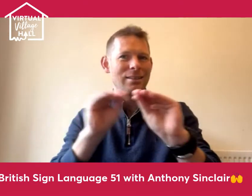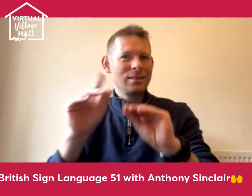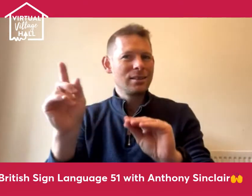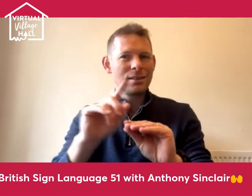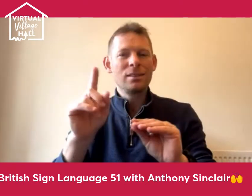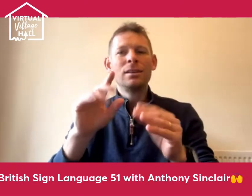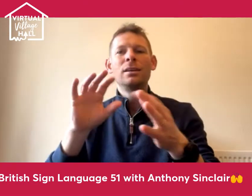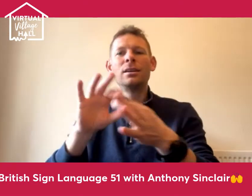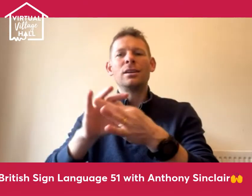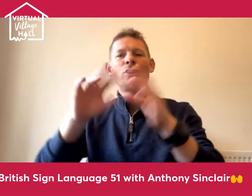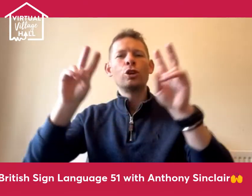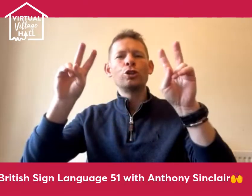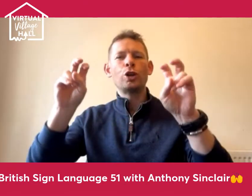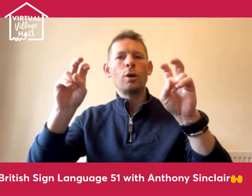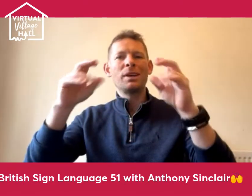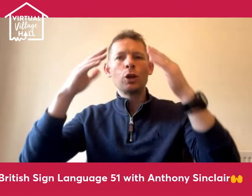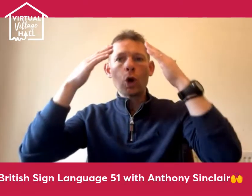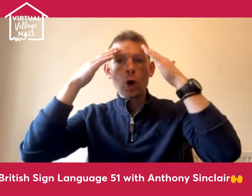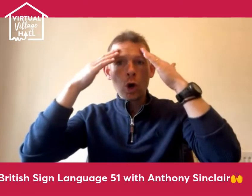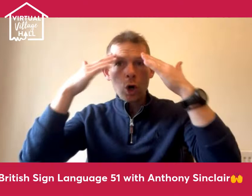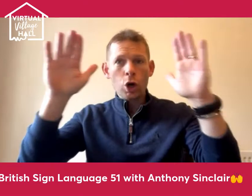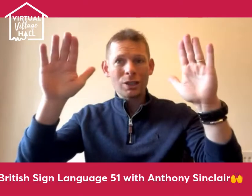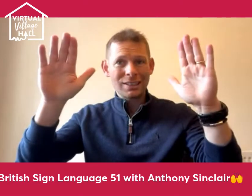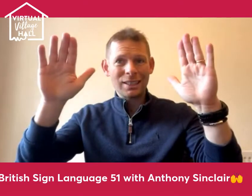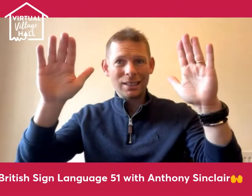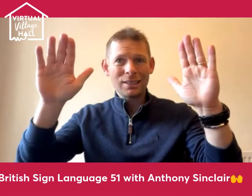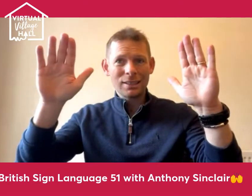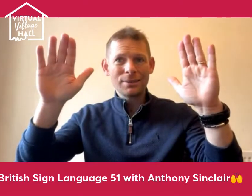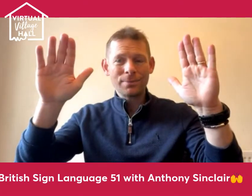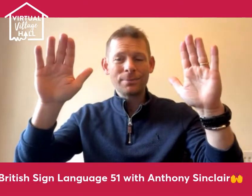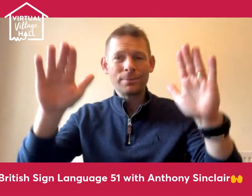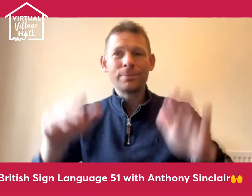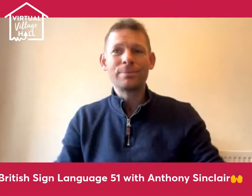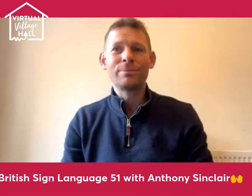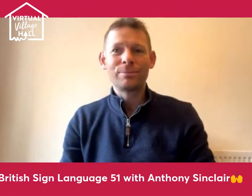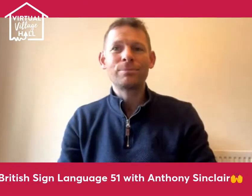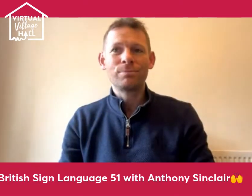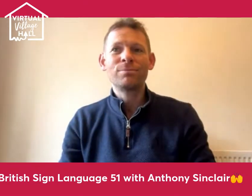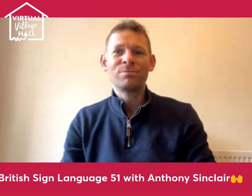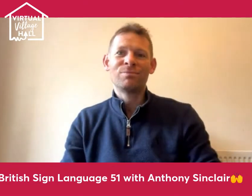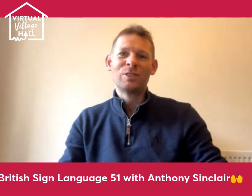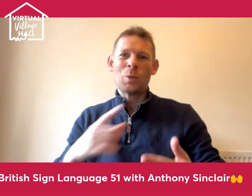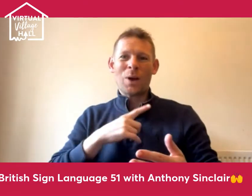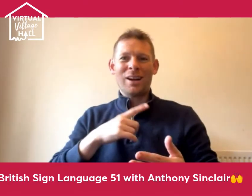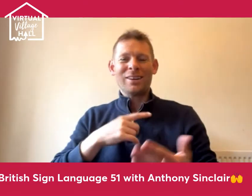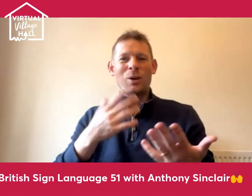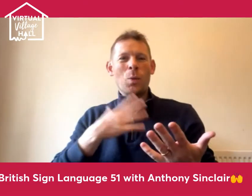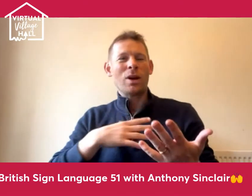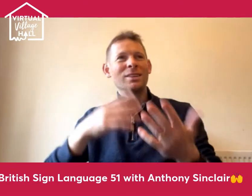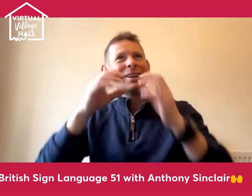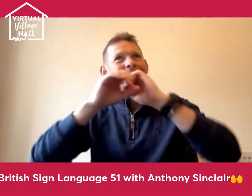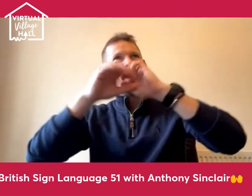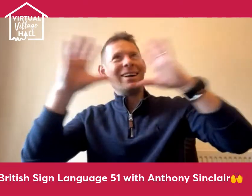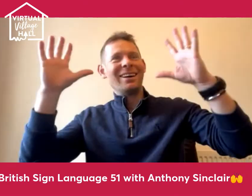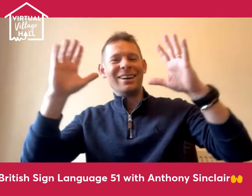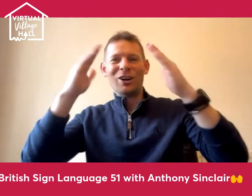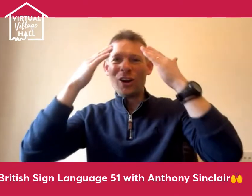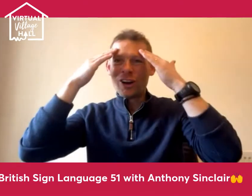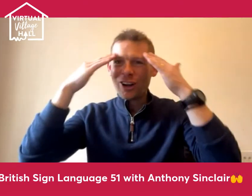So, today the plan for the session is holidays. We're going to learn how to sign holidays. So we're